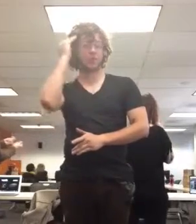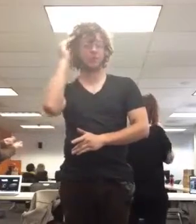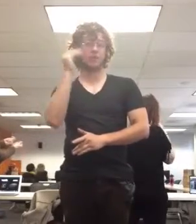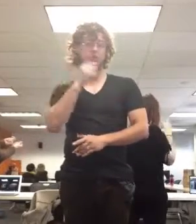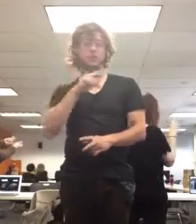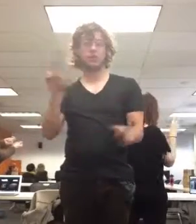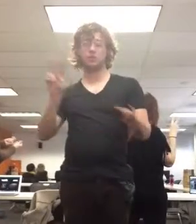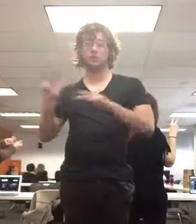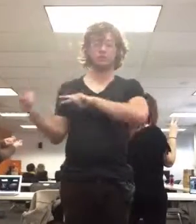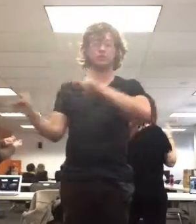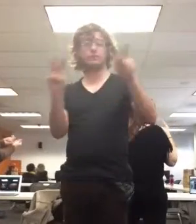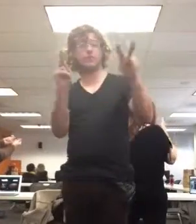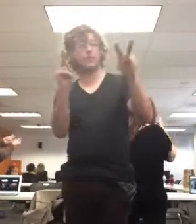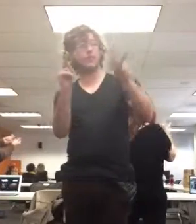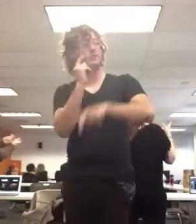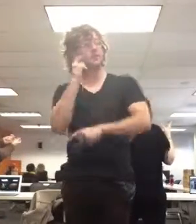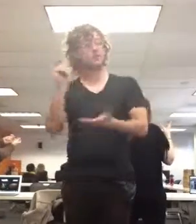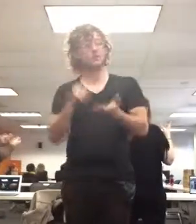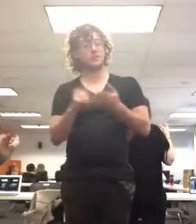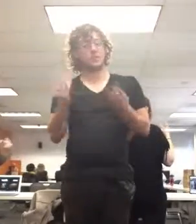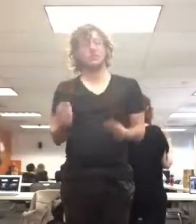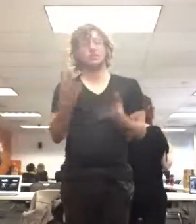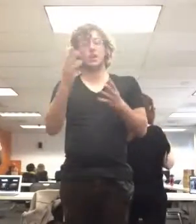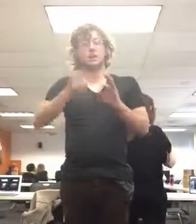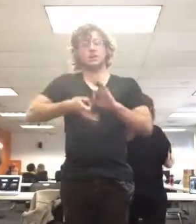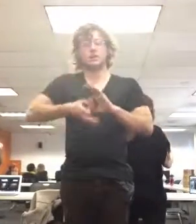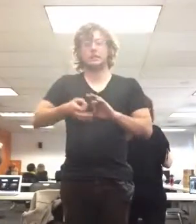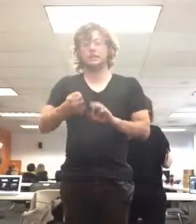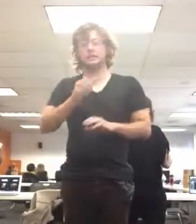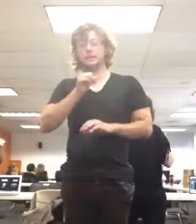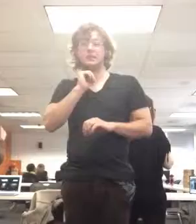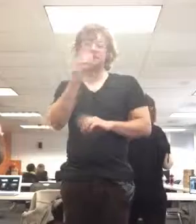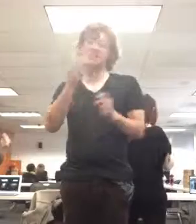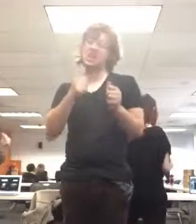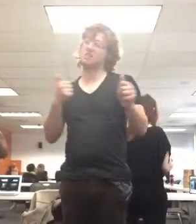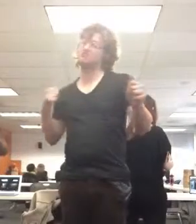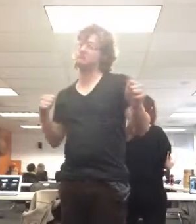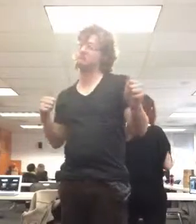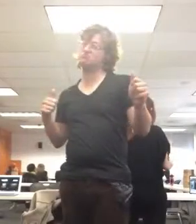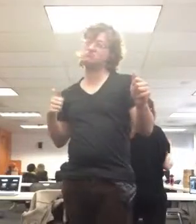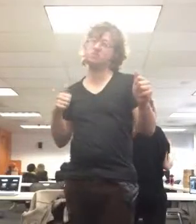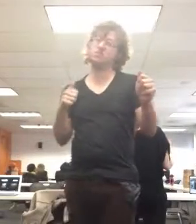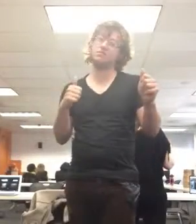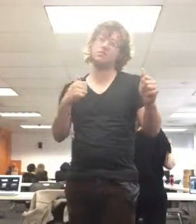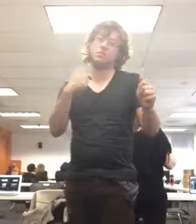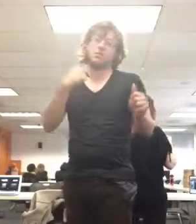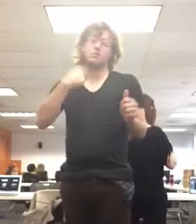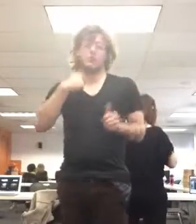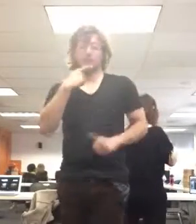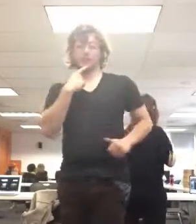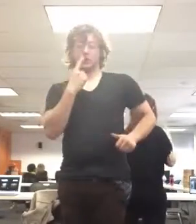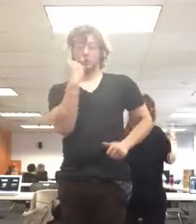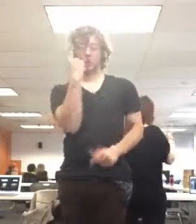see several examples of people who pick up their hands after I say one word and they want to start